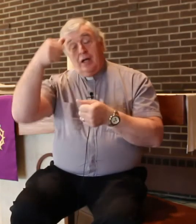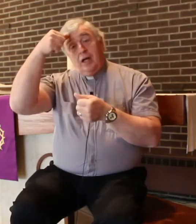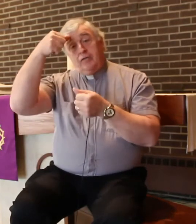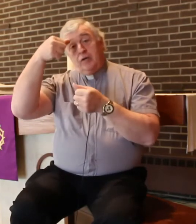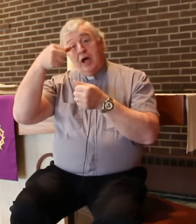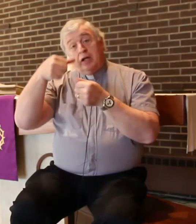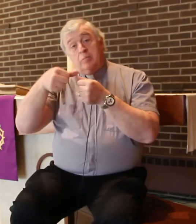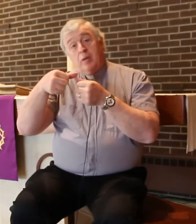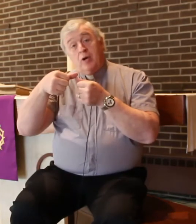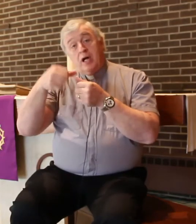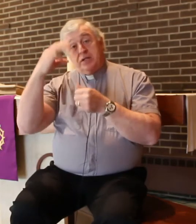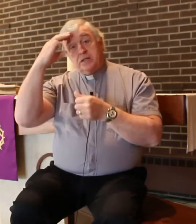Have you got it memorized?